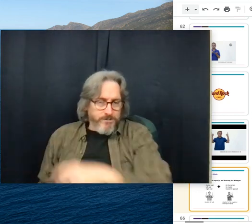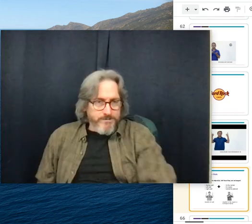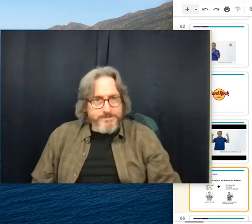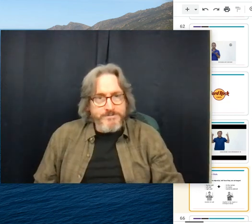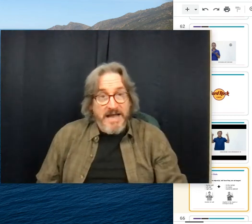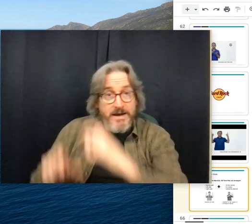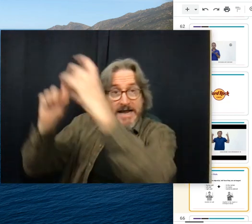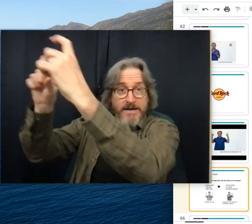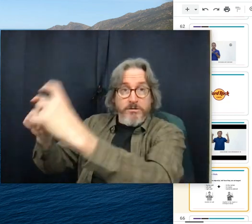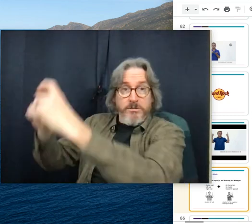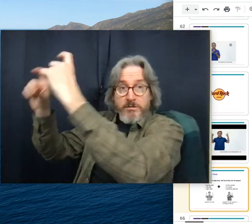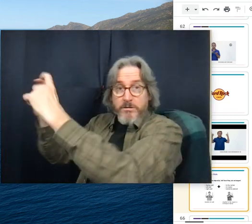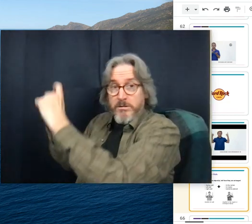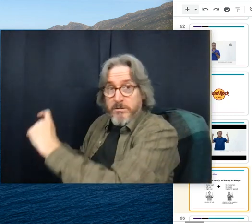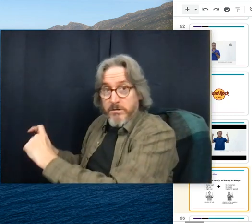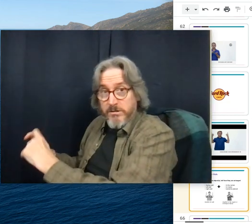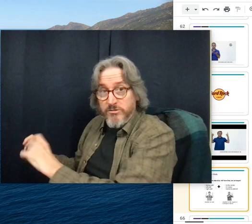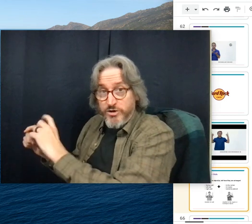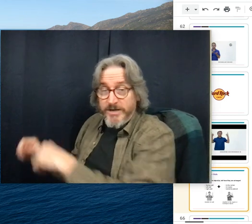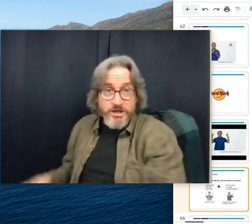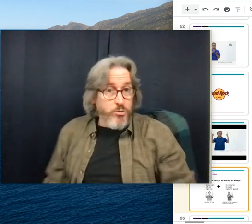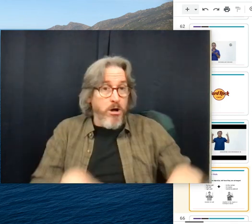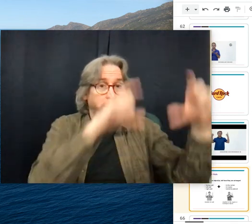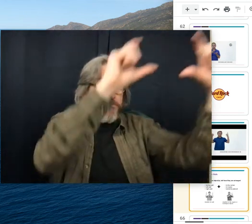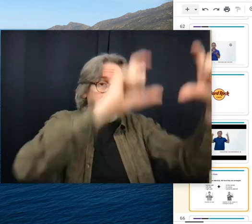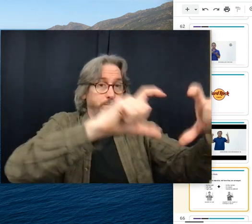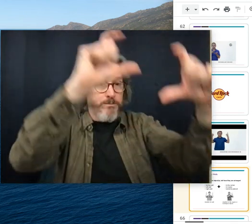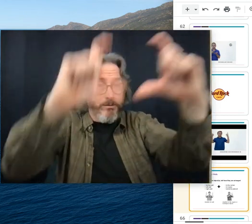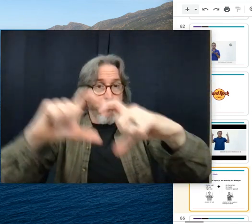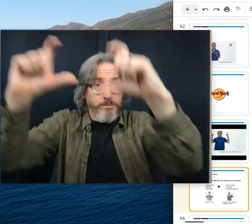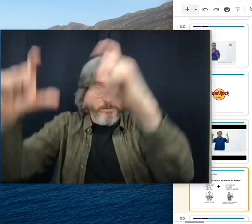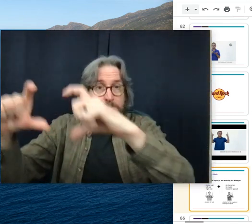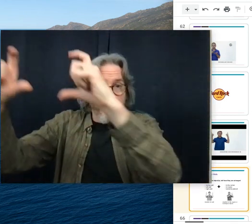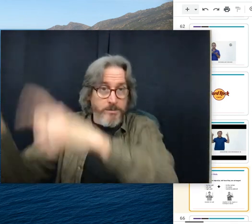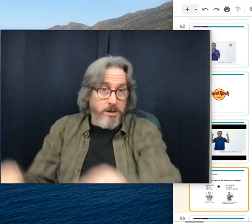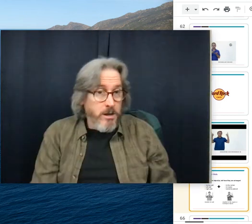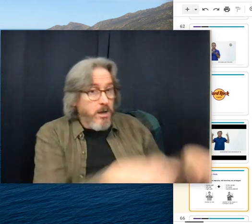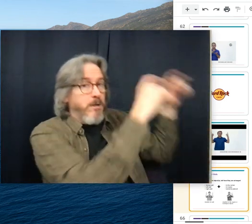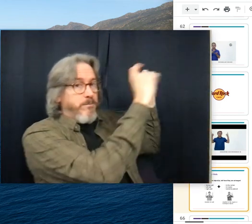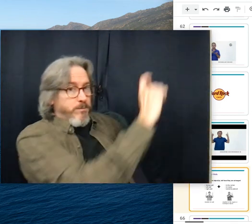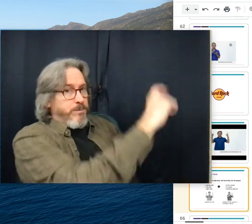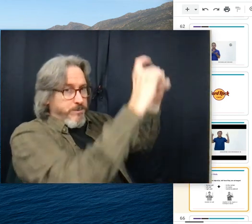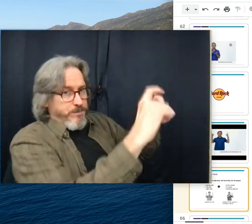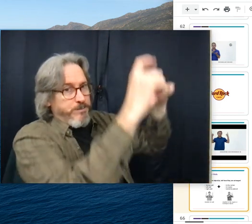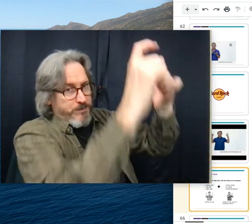you know, and again, do each wall.